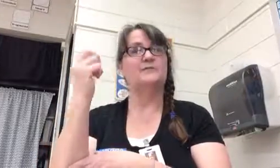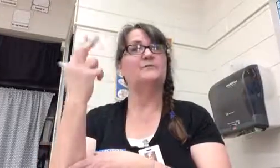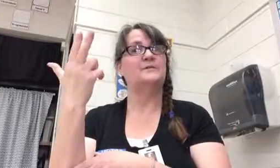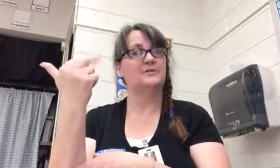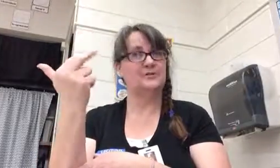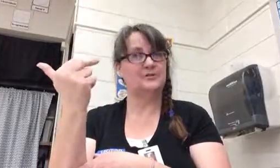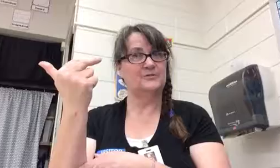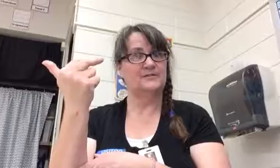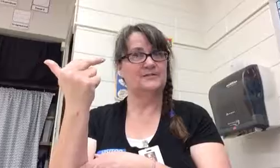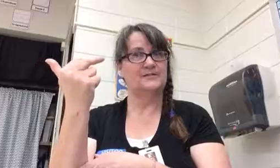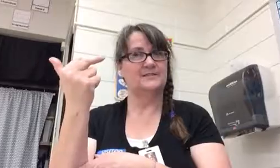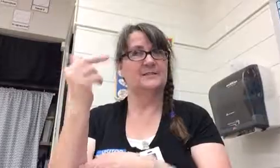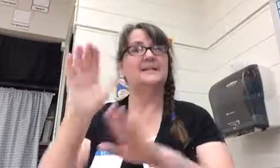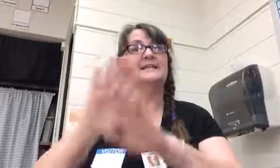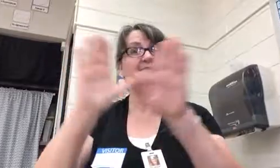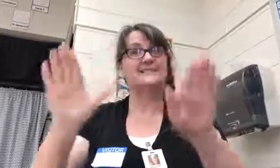13th. Sunday will be the